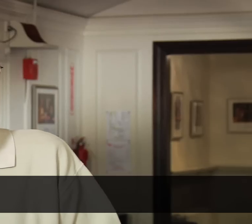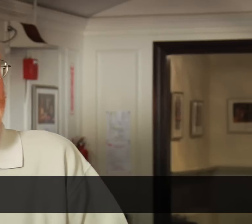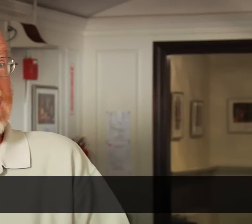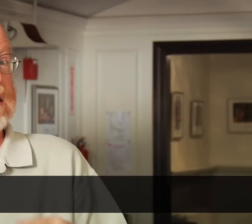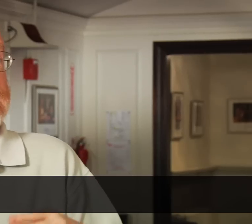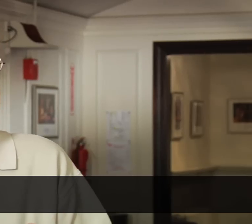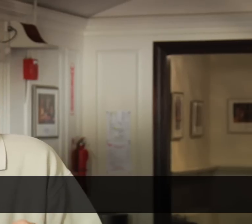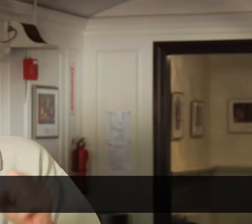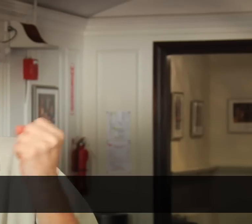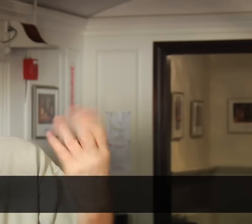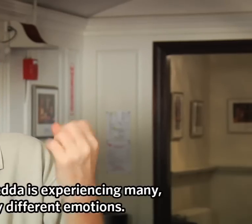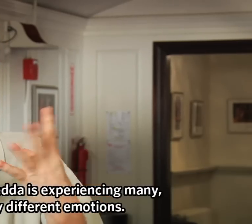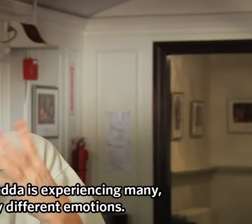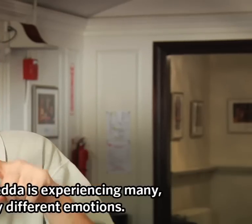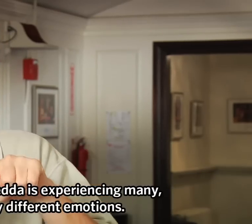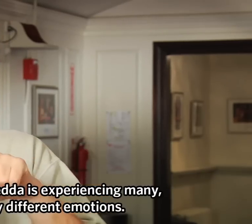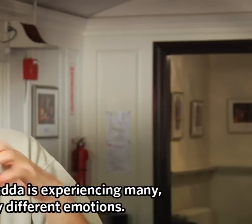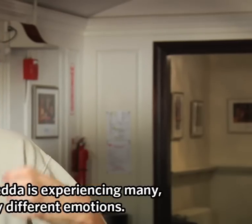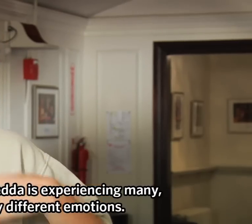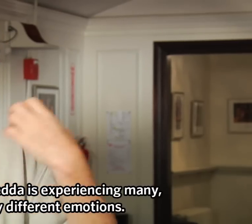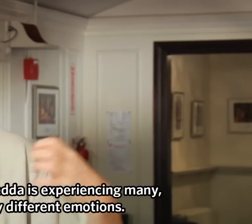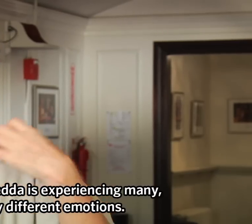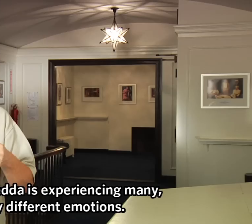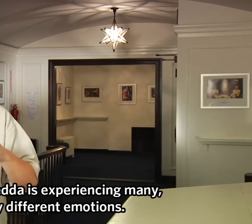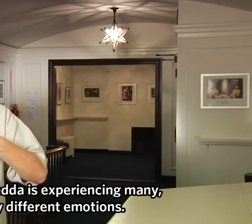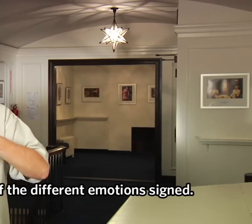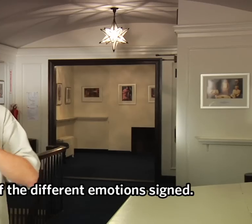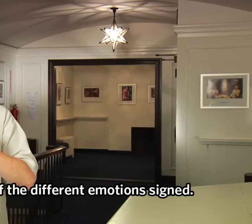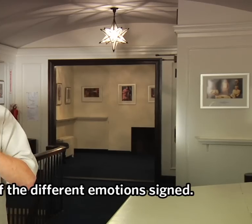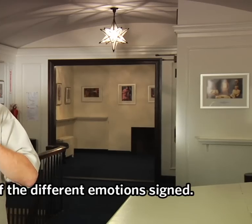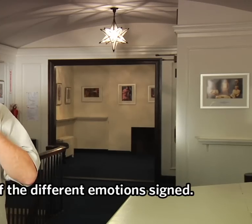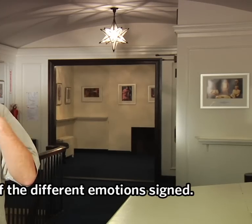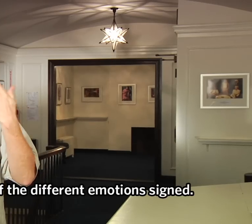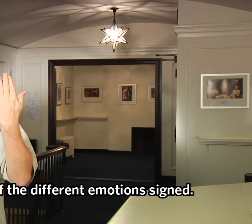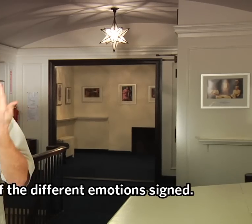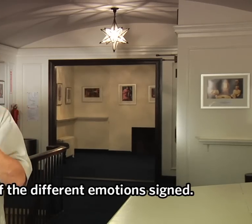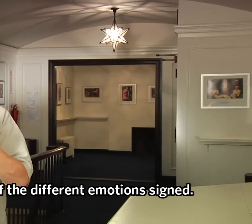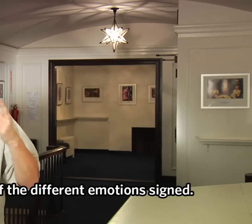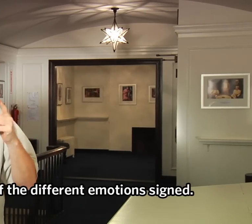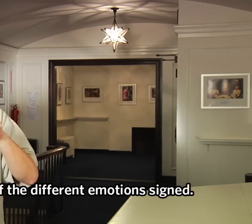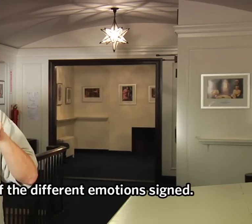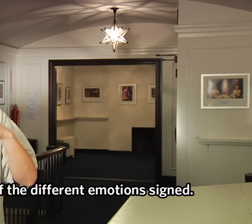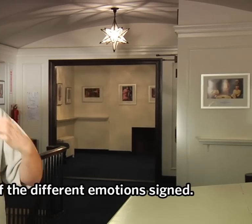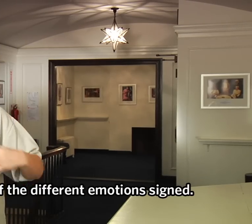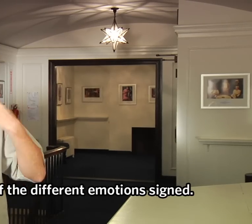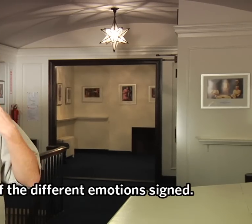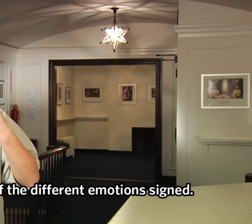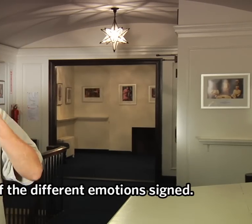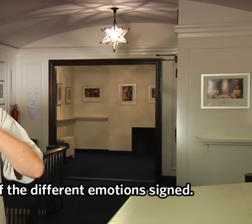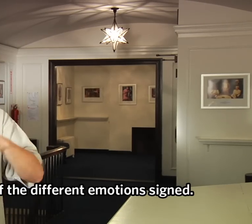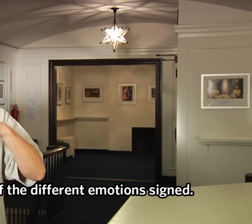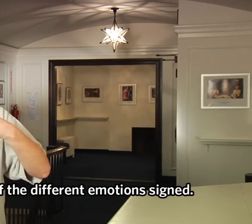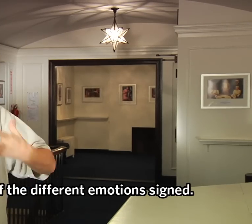Because Hedda is experiencing many different emotions. Will make all of the different